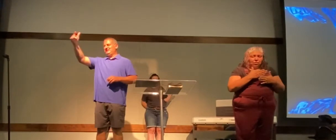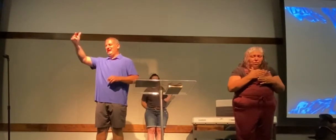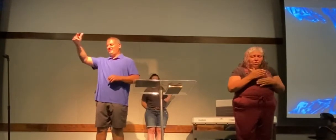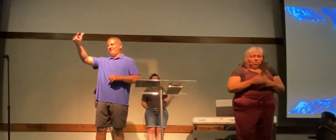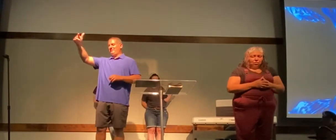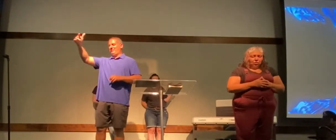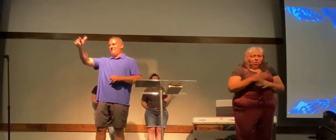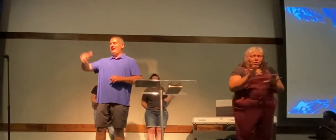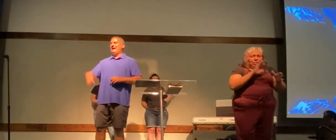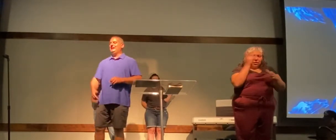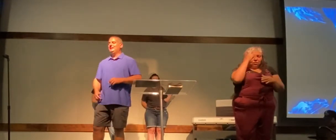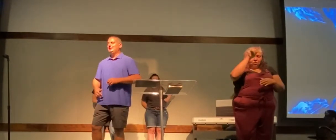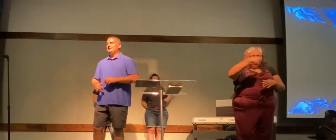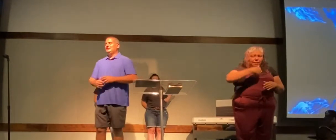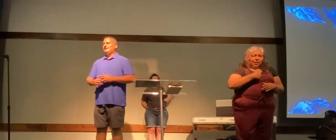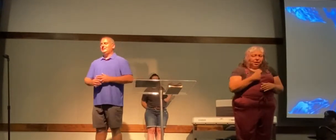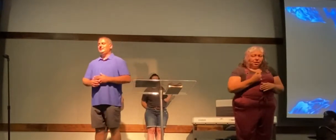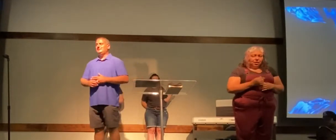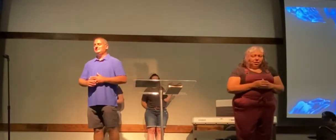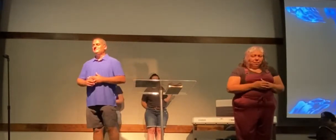And you did that for me.